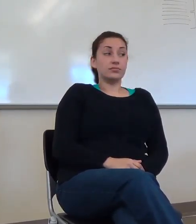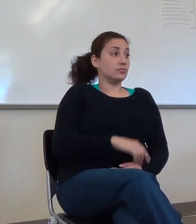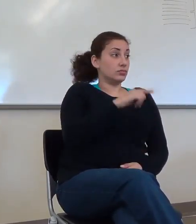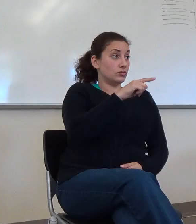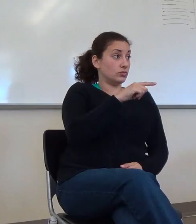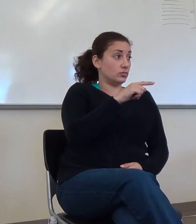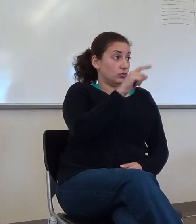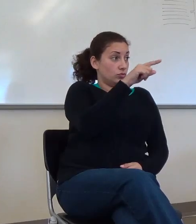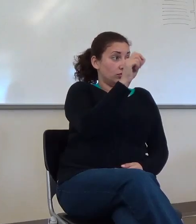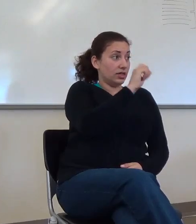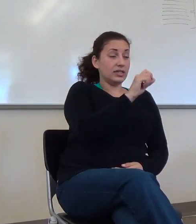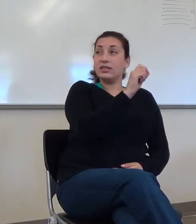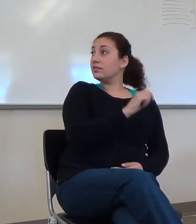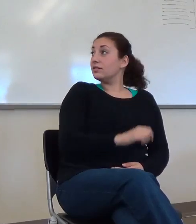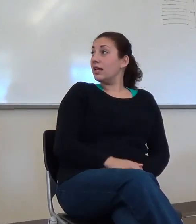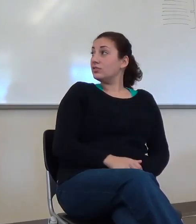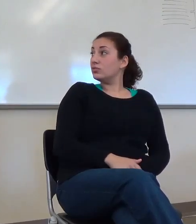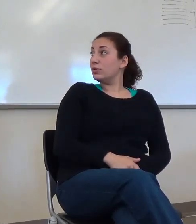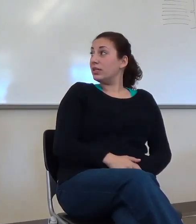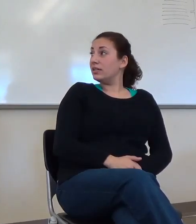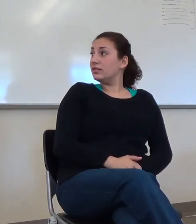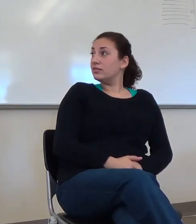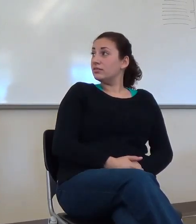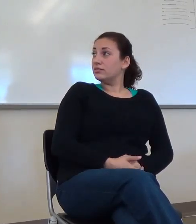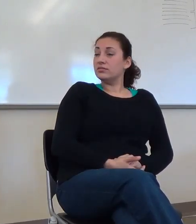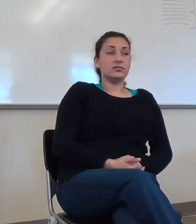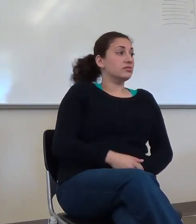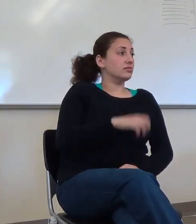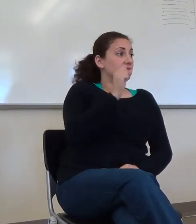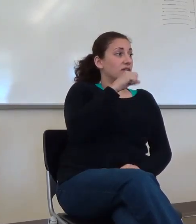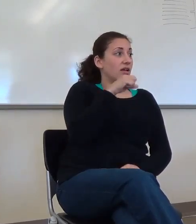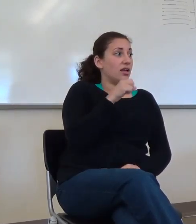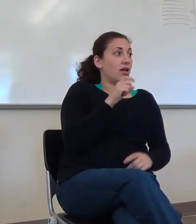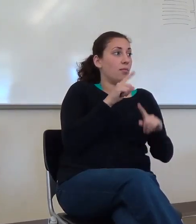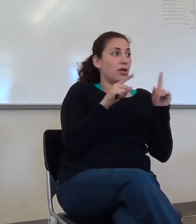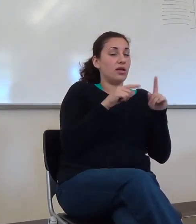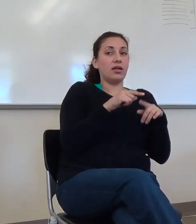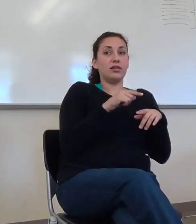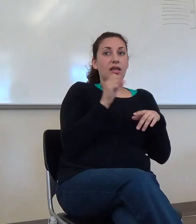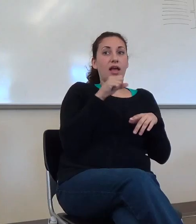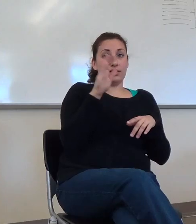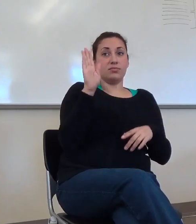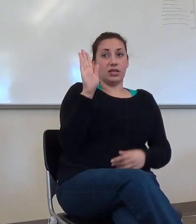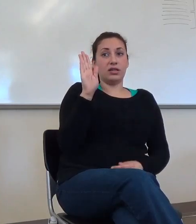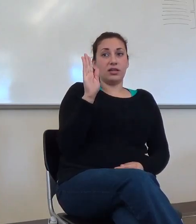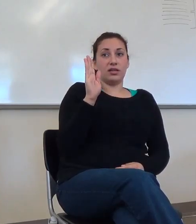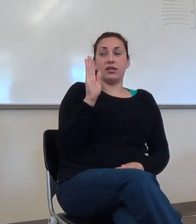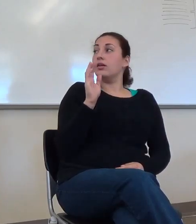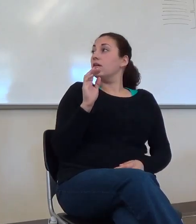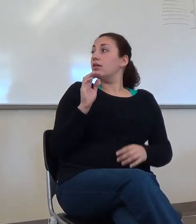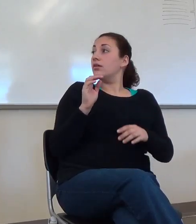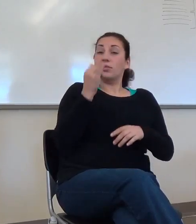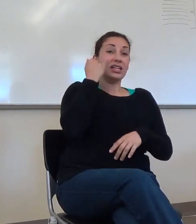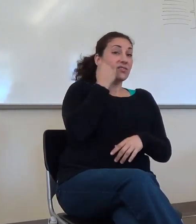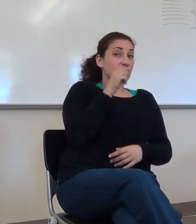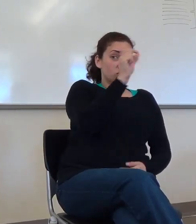C? The answer's B. If you did, what I'm gonna tell you is, and I think I did this